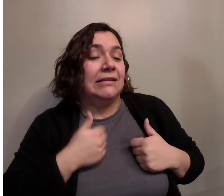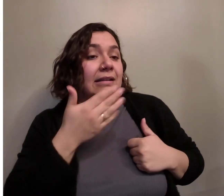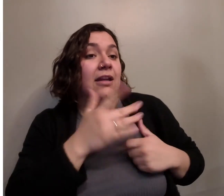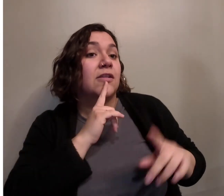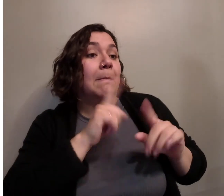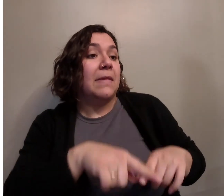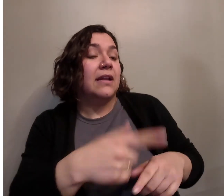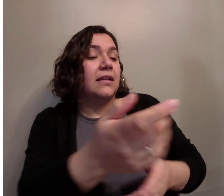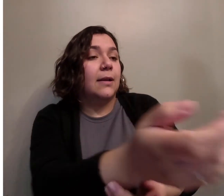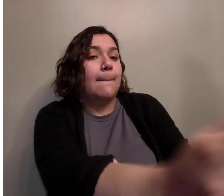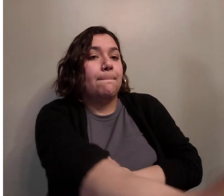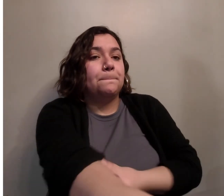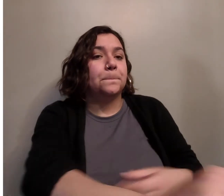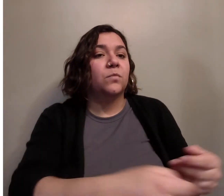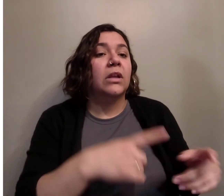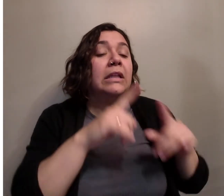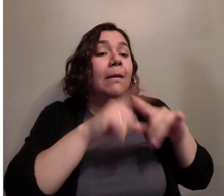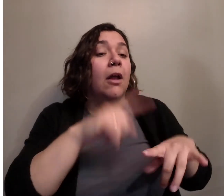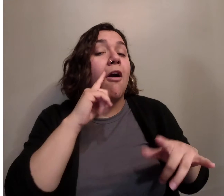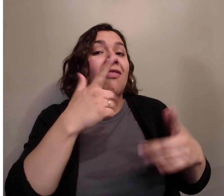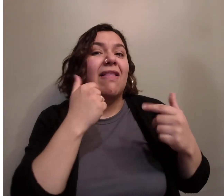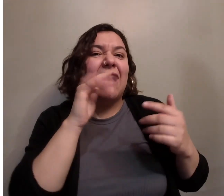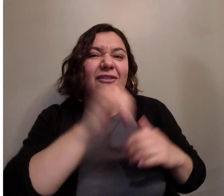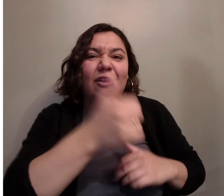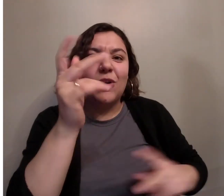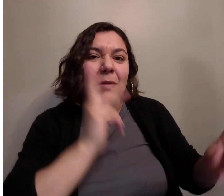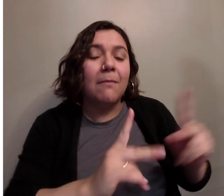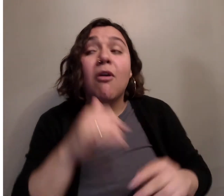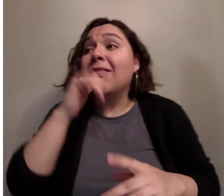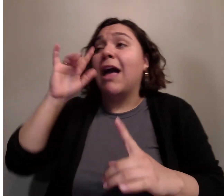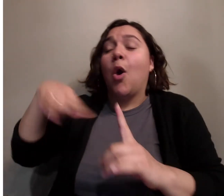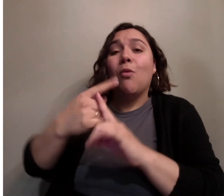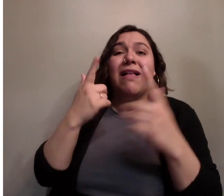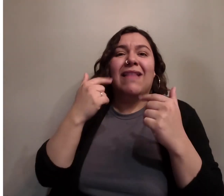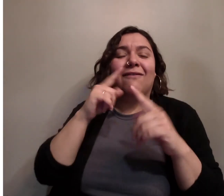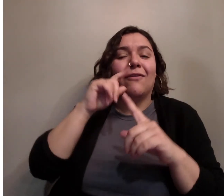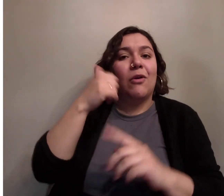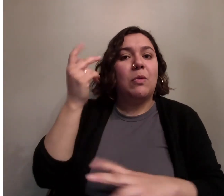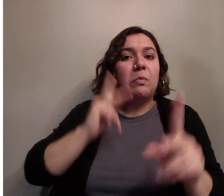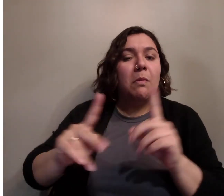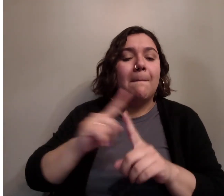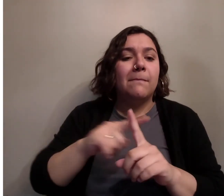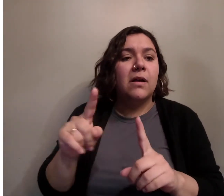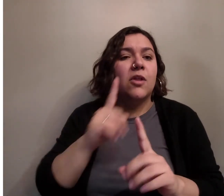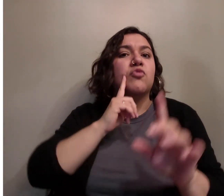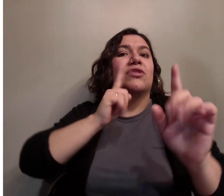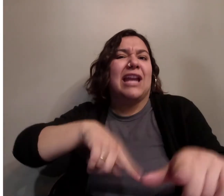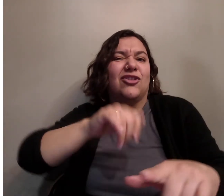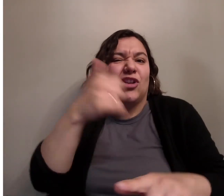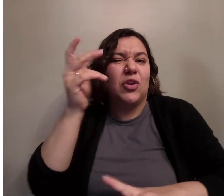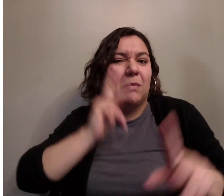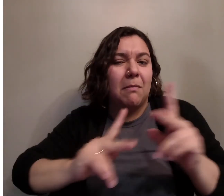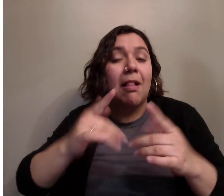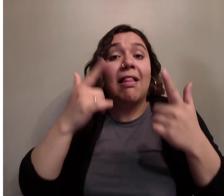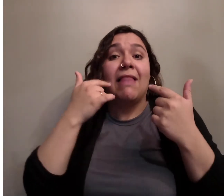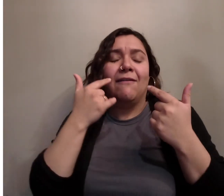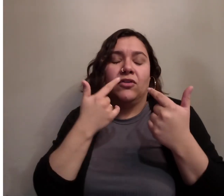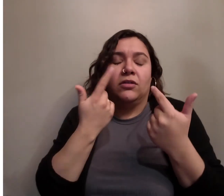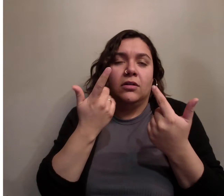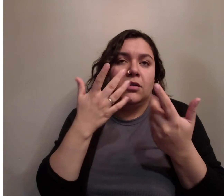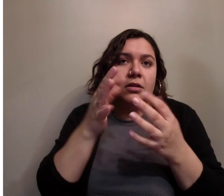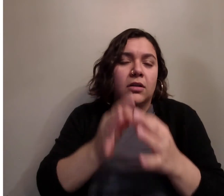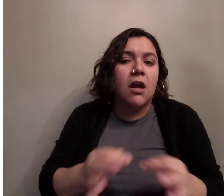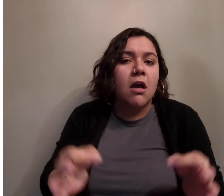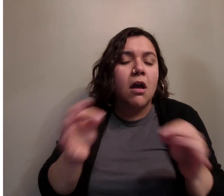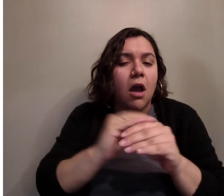mean, your existence is dependent on the laughter of others. Well, not just the laughter of others, but the reactions of